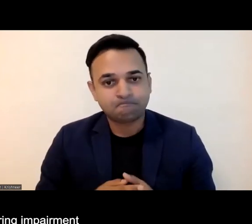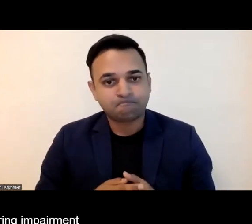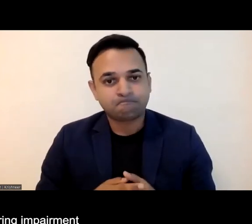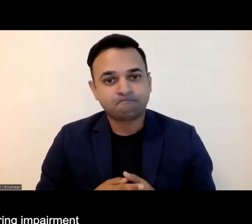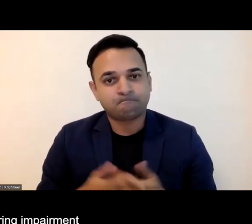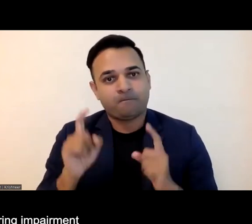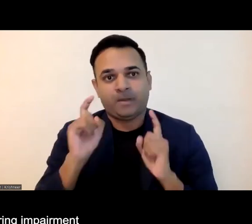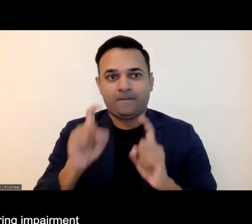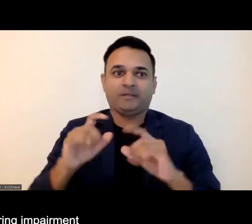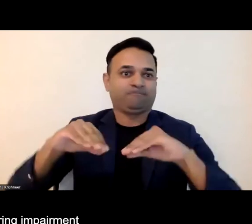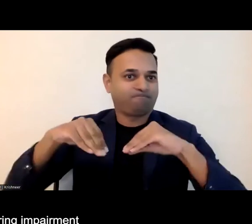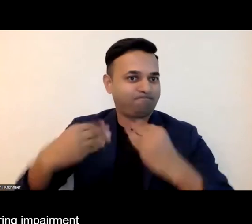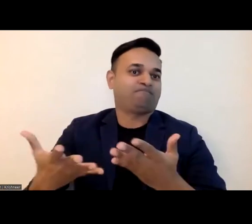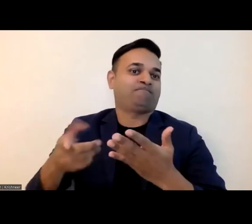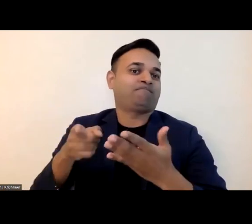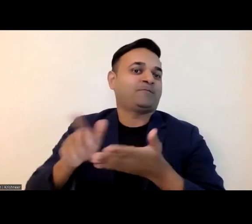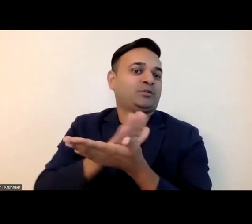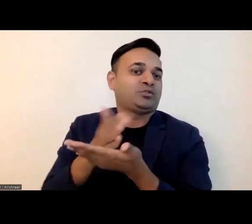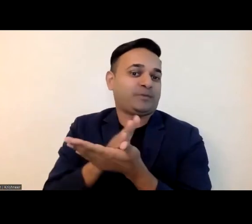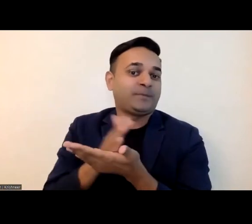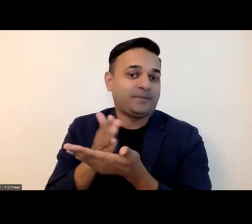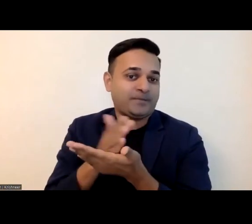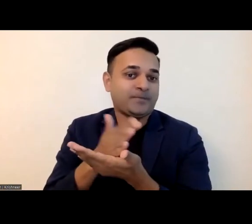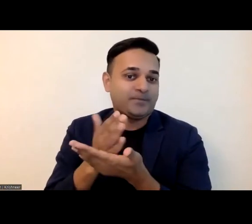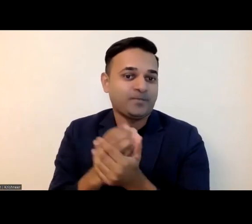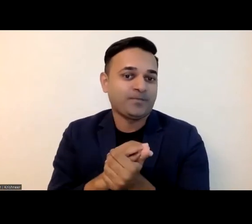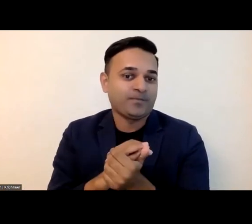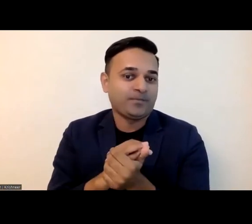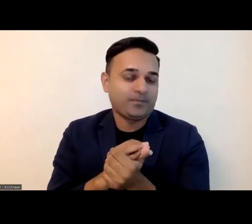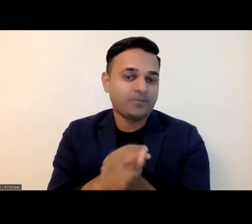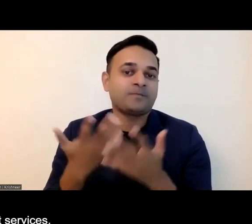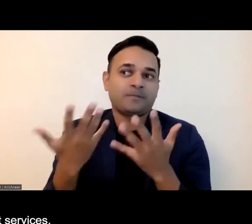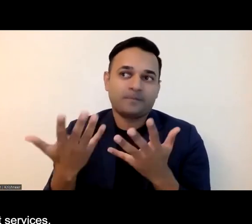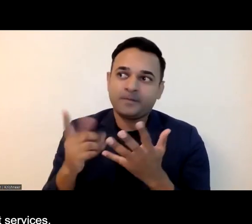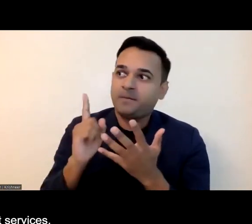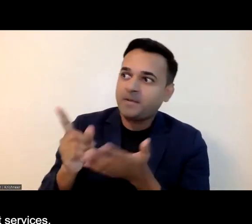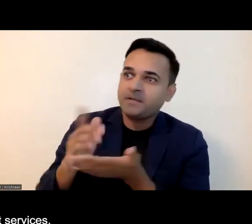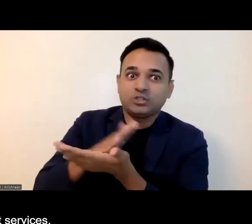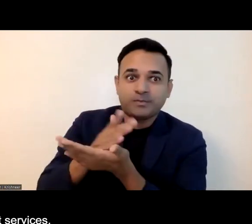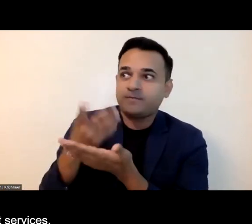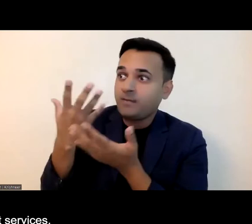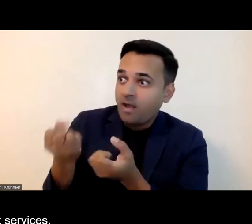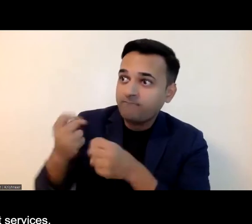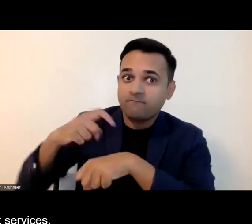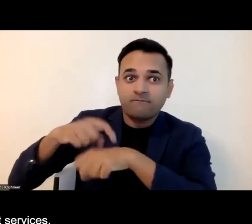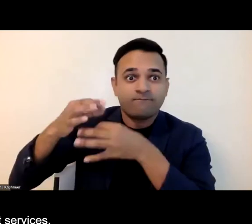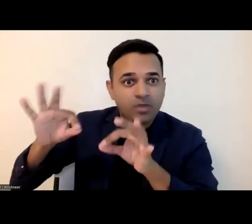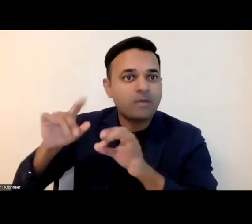that people with hearing impairment have access to health, to the employment